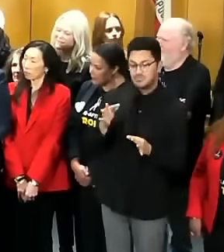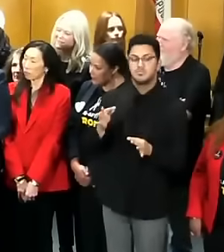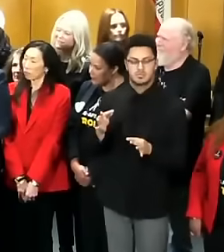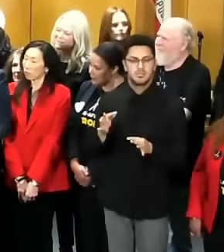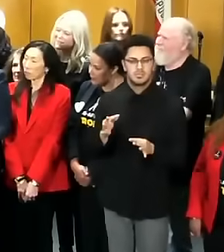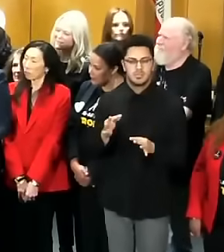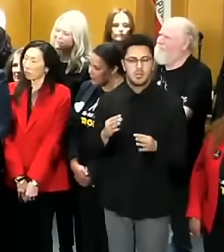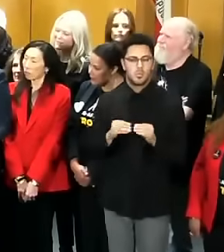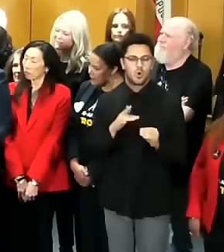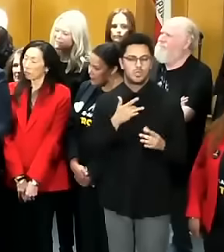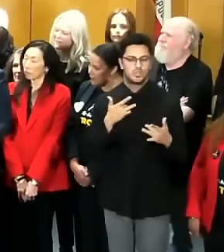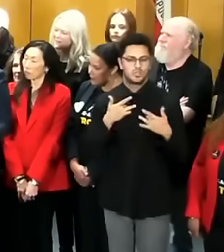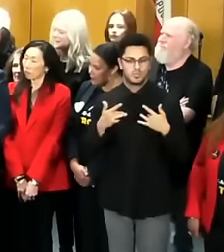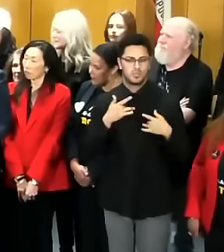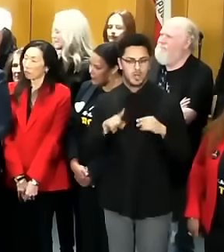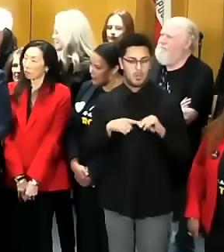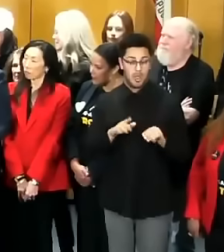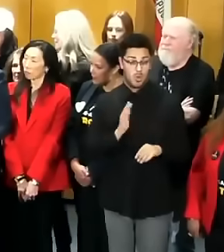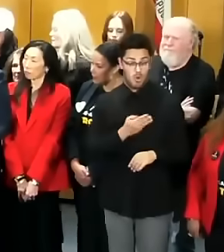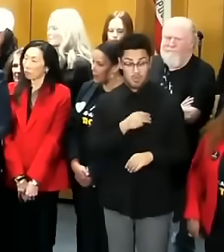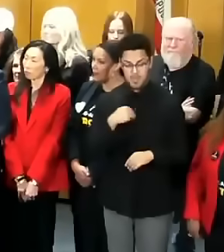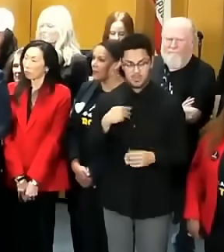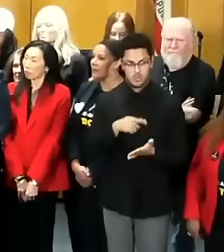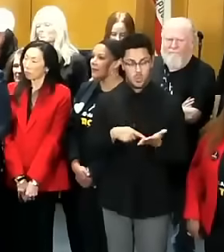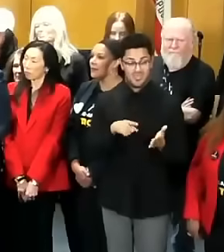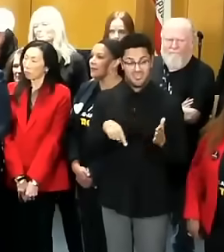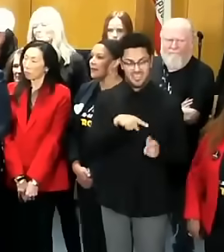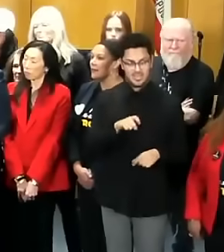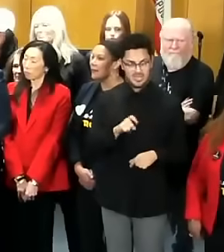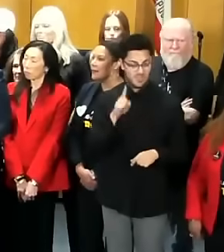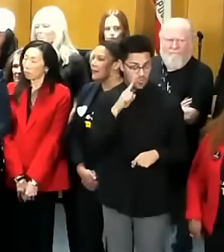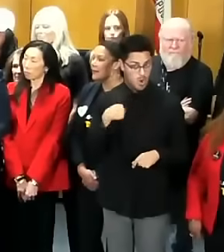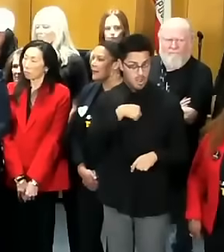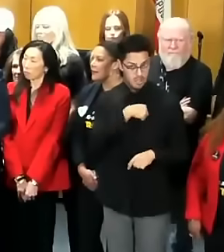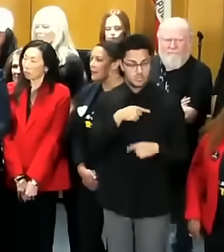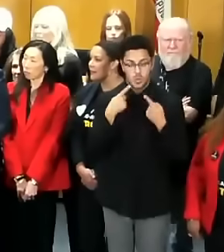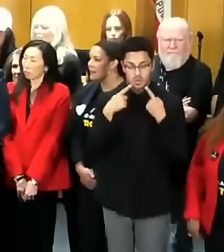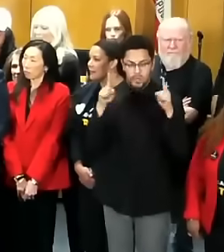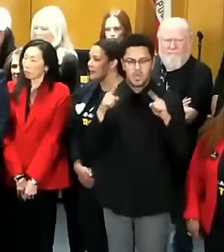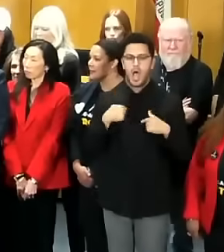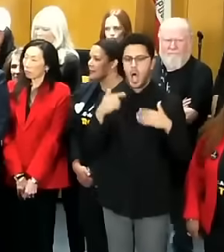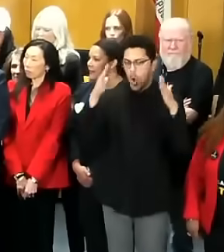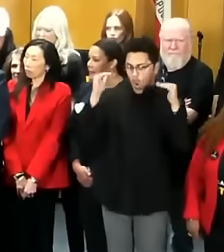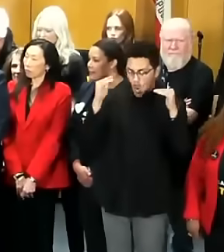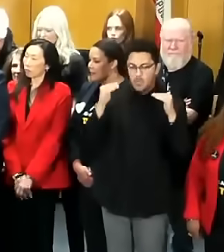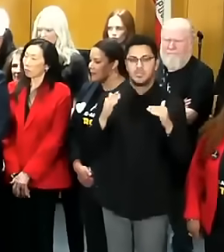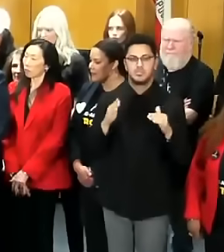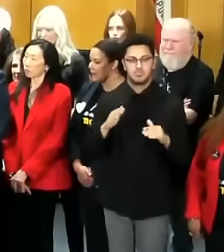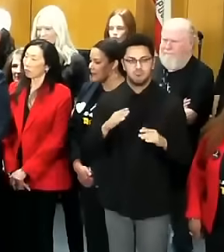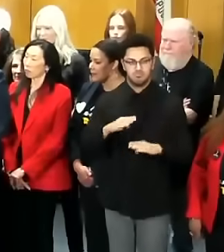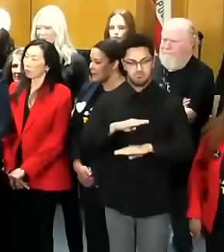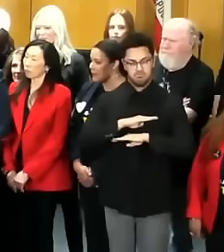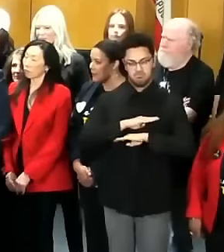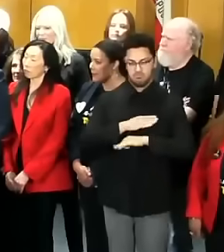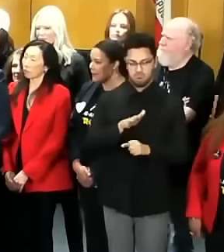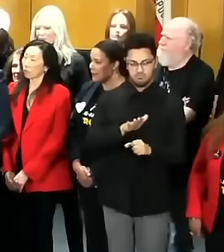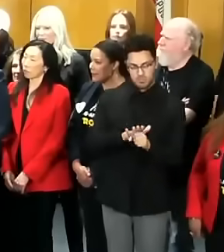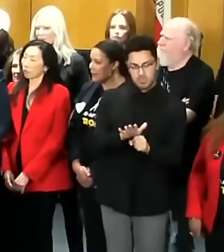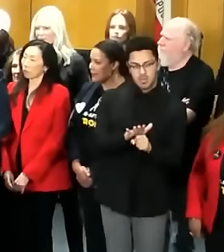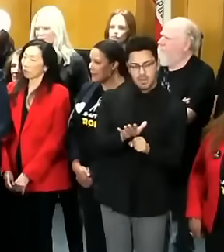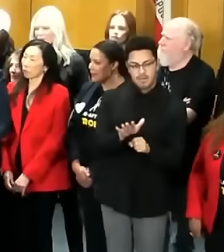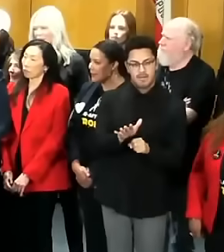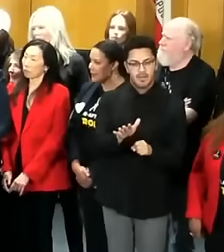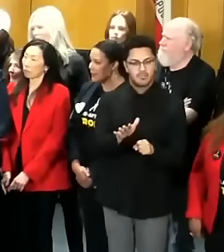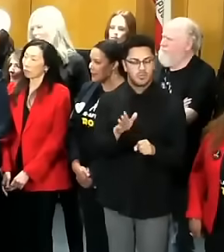concerned about what our members need us to accomplish. And as I hope it has been adequately proved this time around, we will do what it